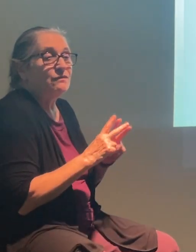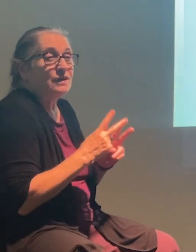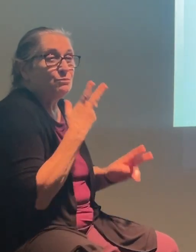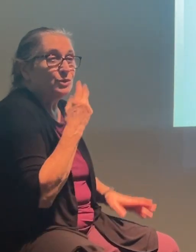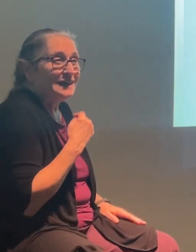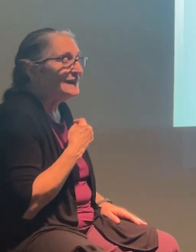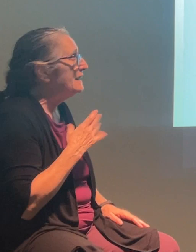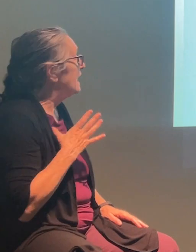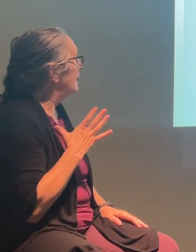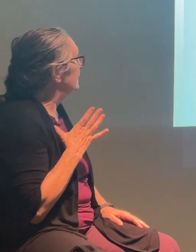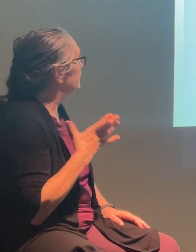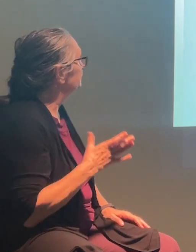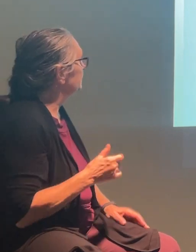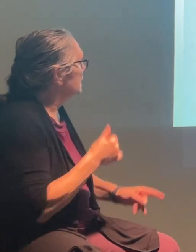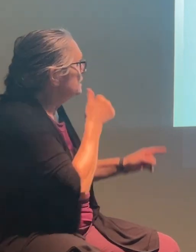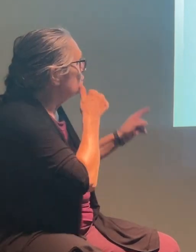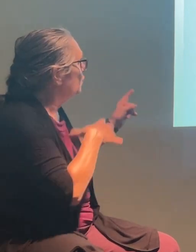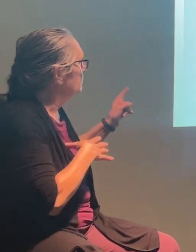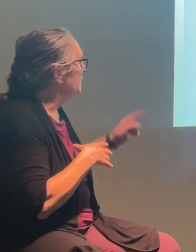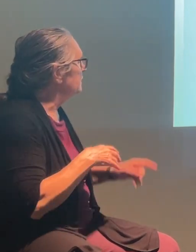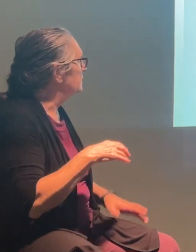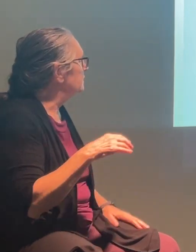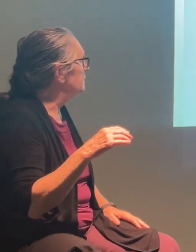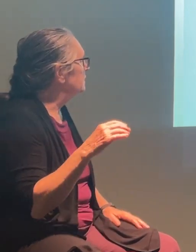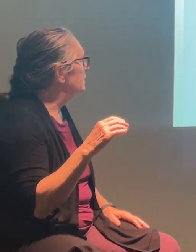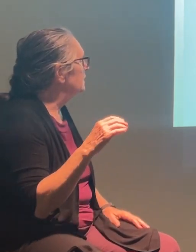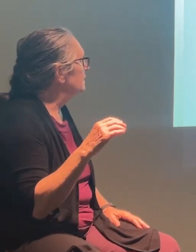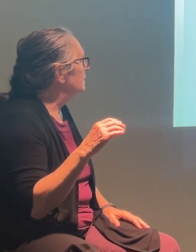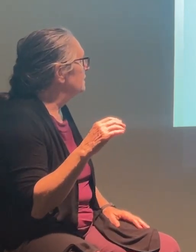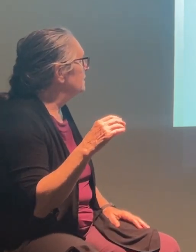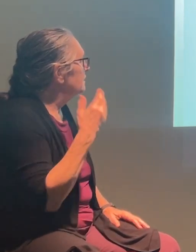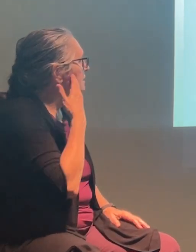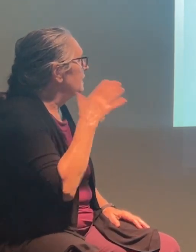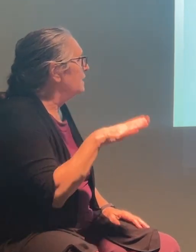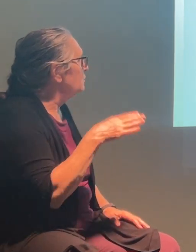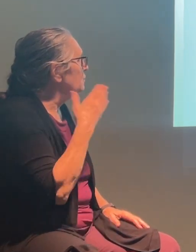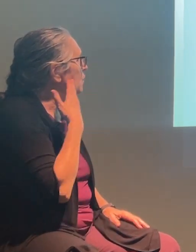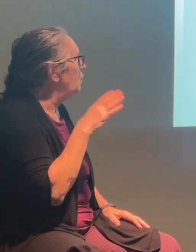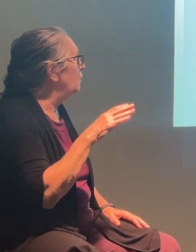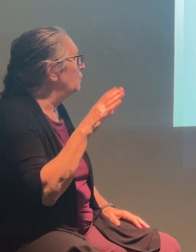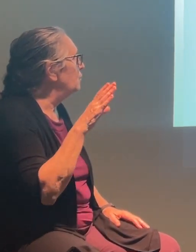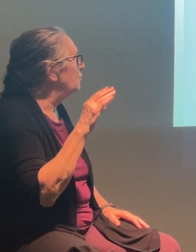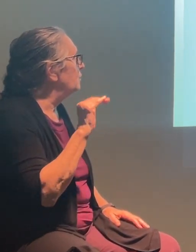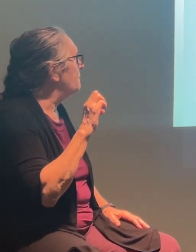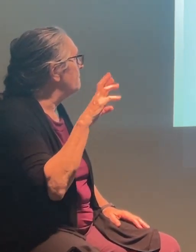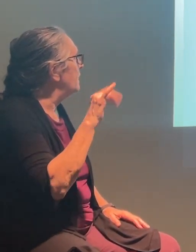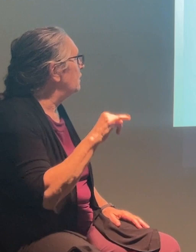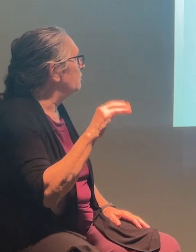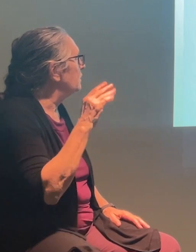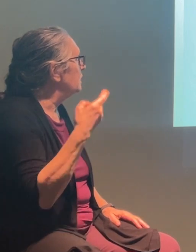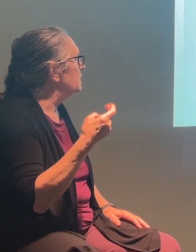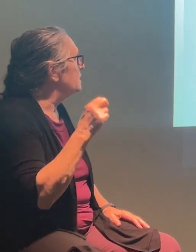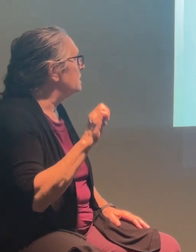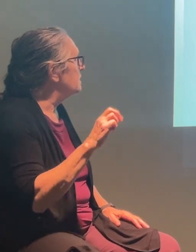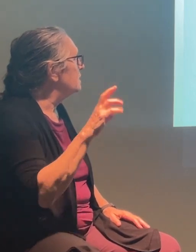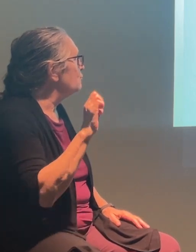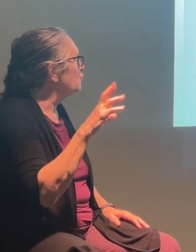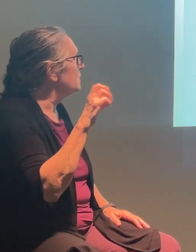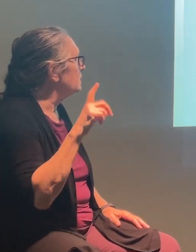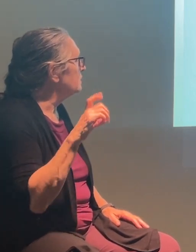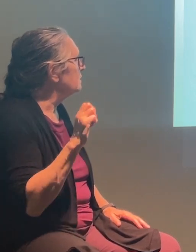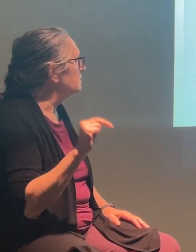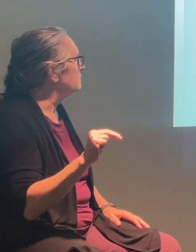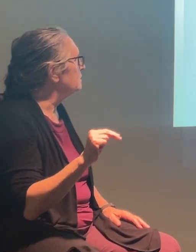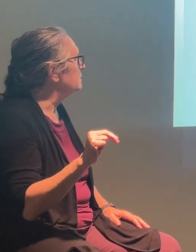elegant. This woman is just stupendous. I am not familiar with her at all, but that dress is just spectacular.